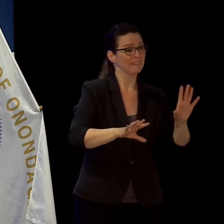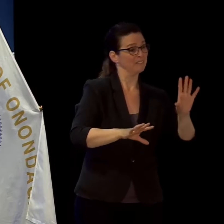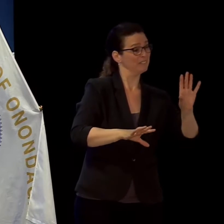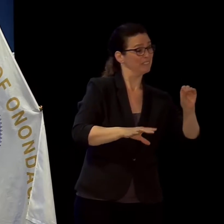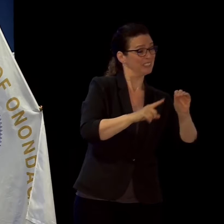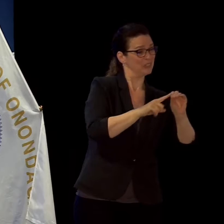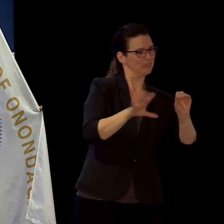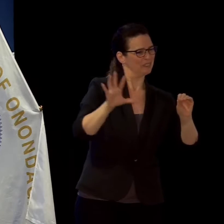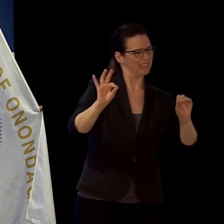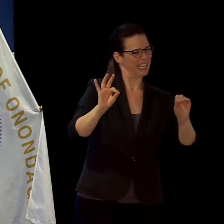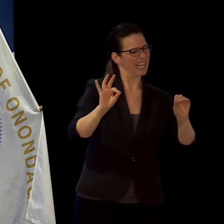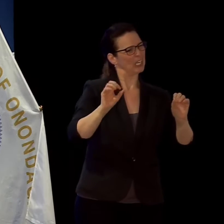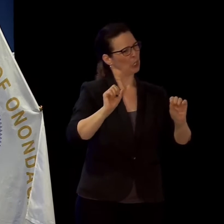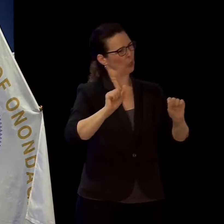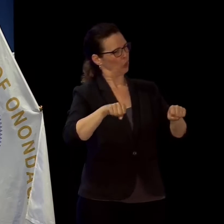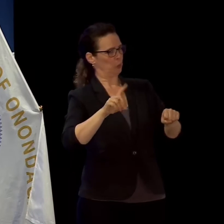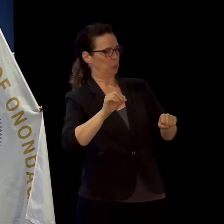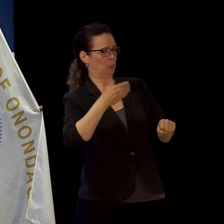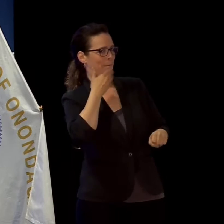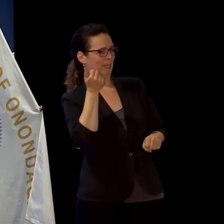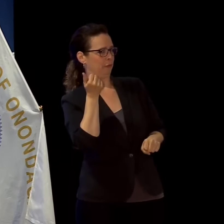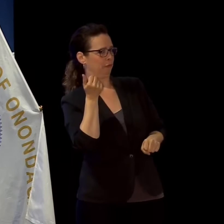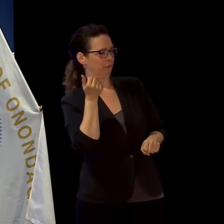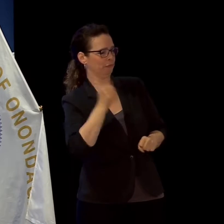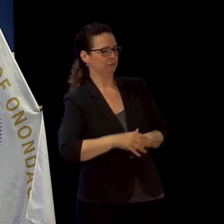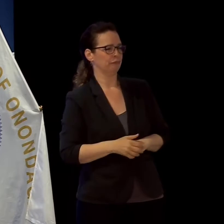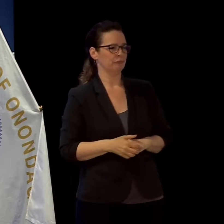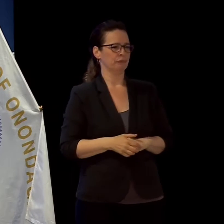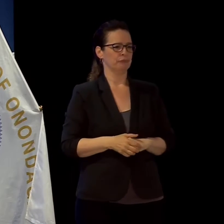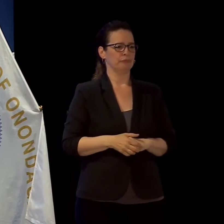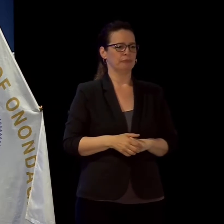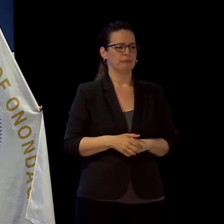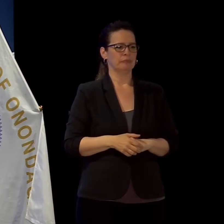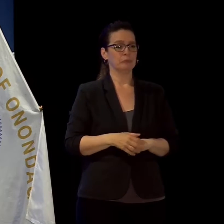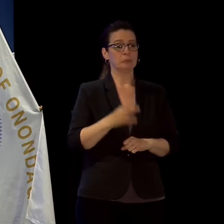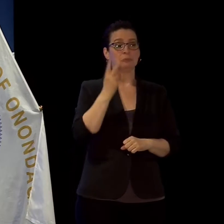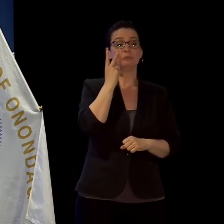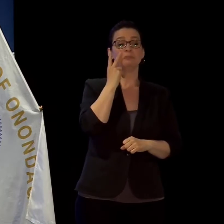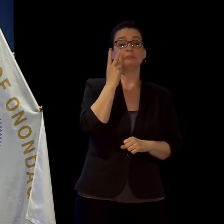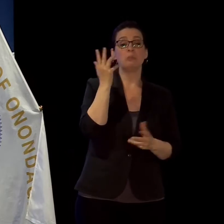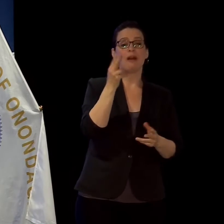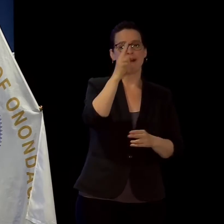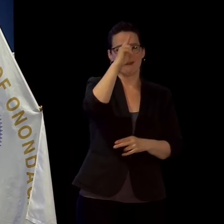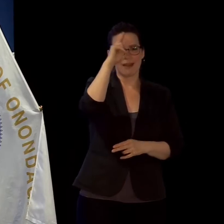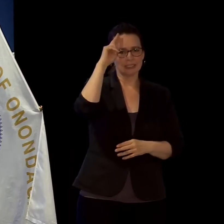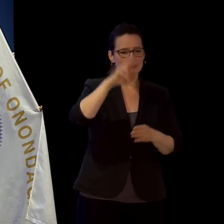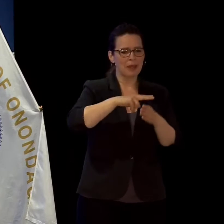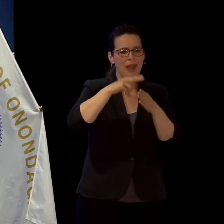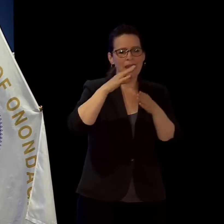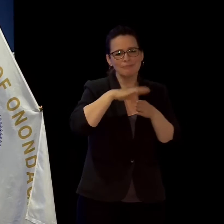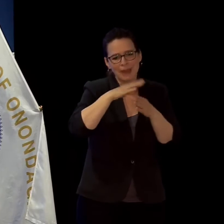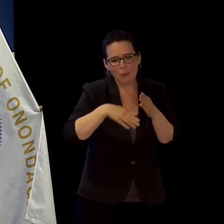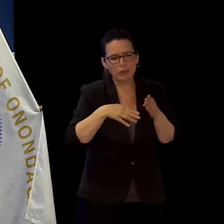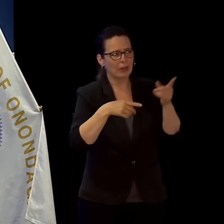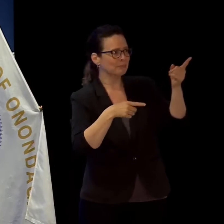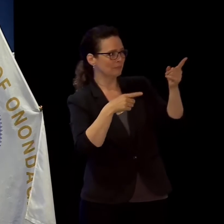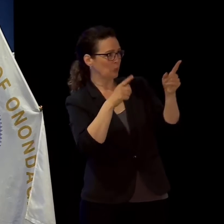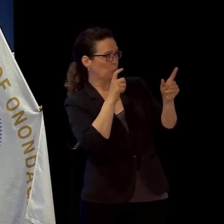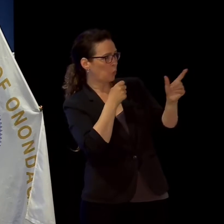better. Certainly when we look at the outcomes from hospitalizations, ICUs, loss of life, when we look at these